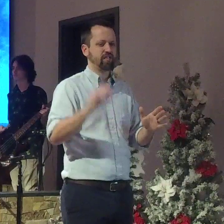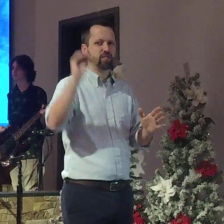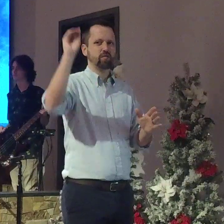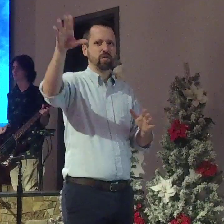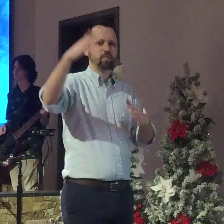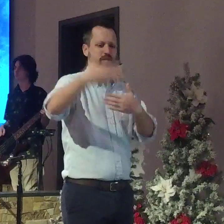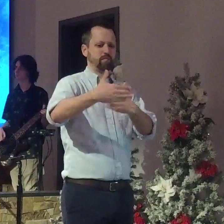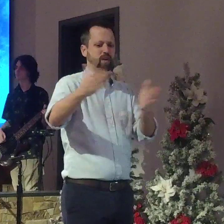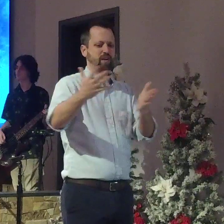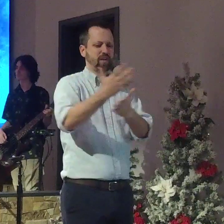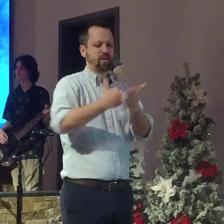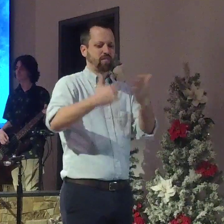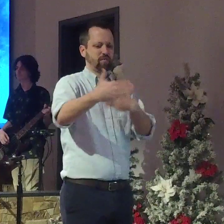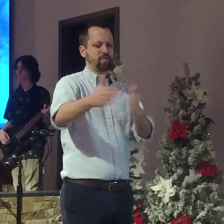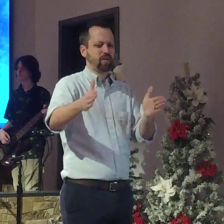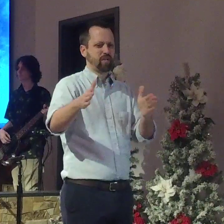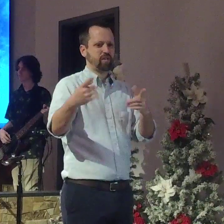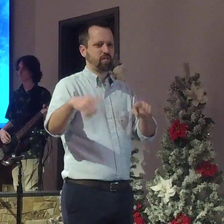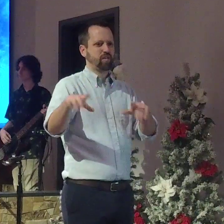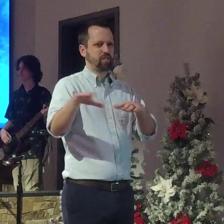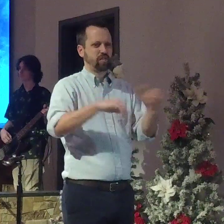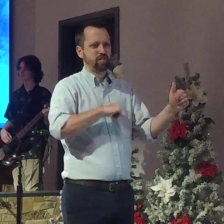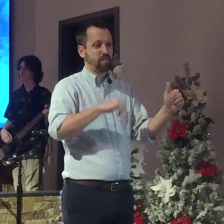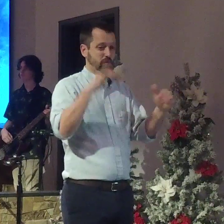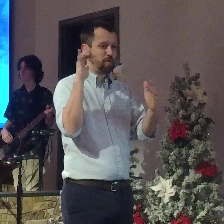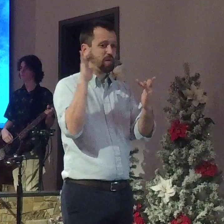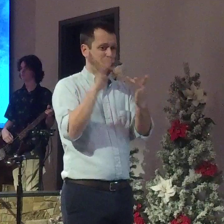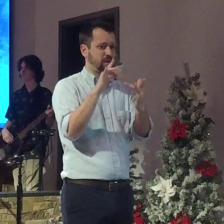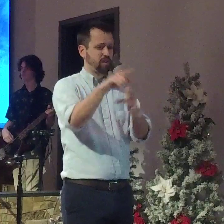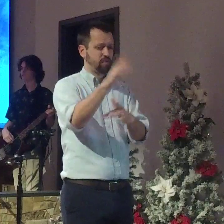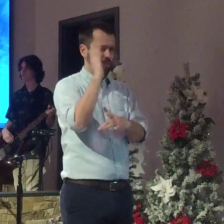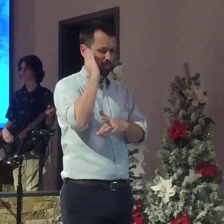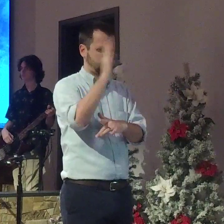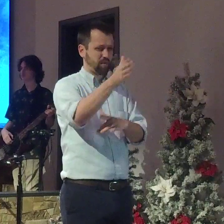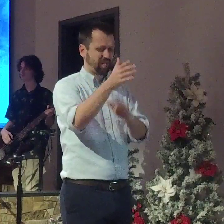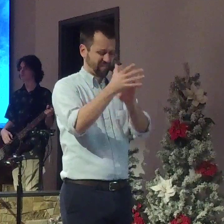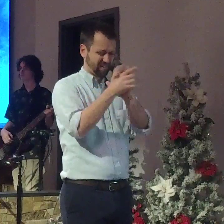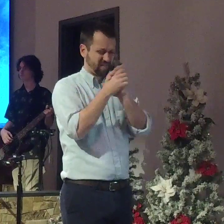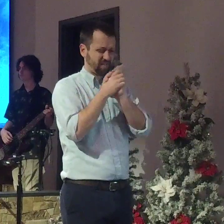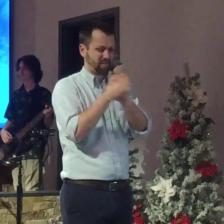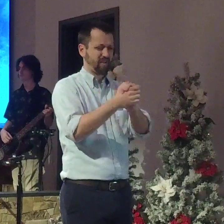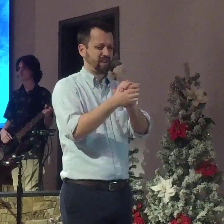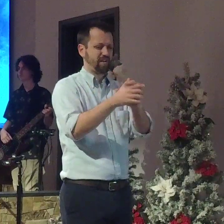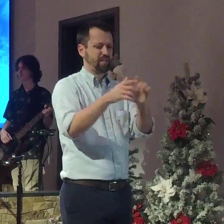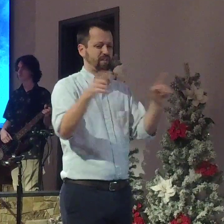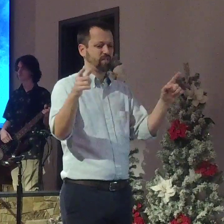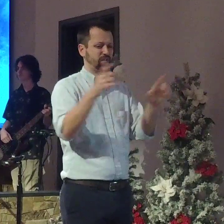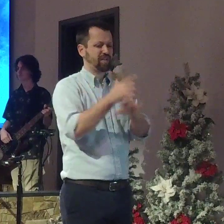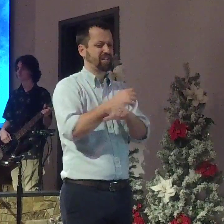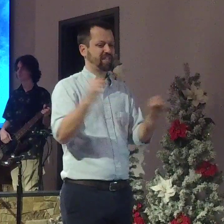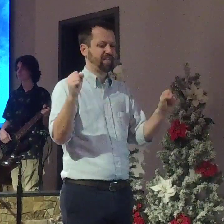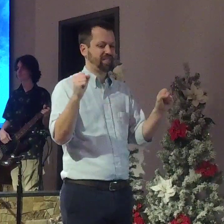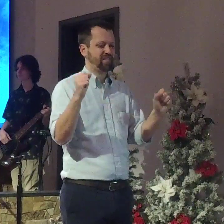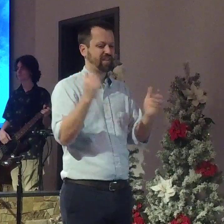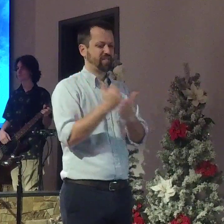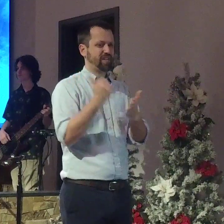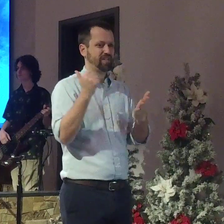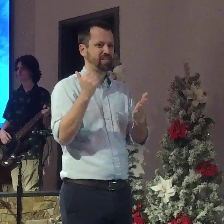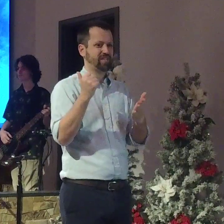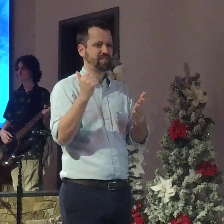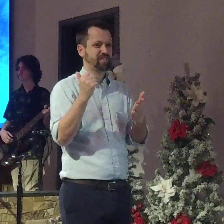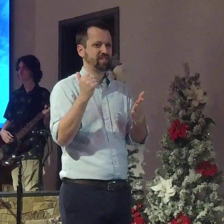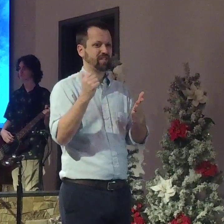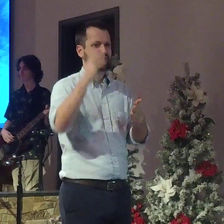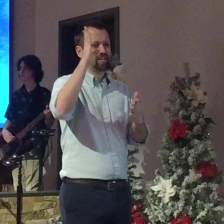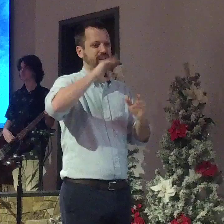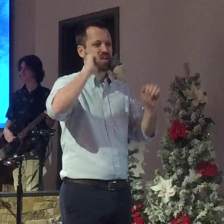Thank you, Jesus. Amen." Amen. And if you're here today and you, for the first time in your life, have prayed to